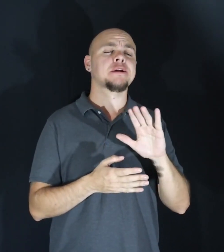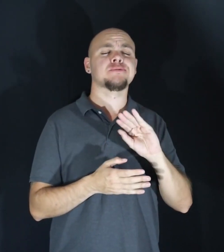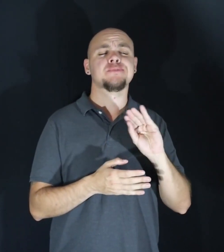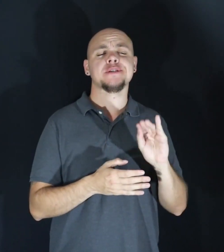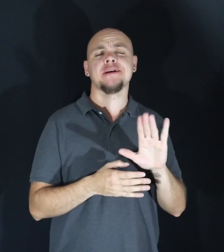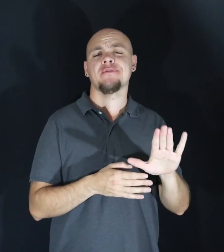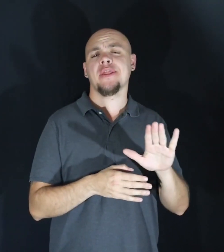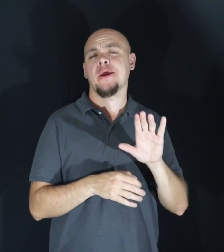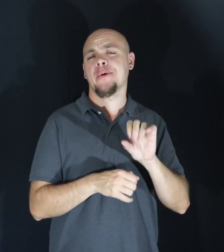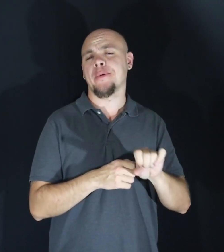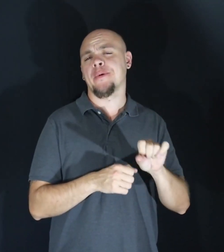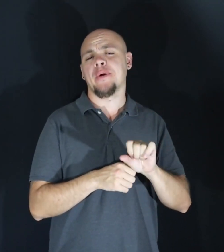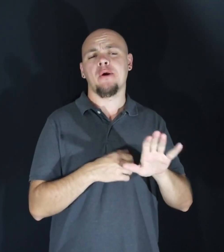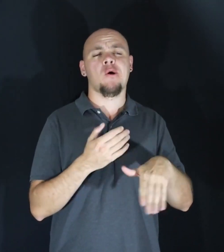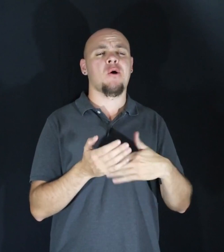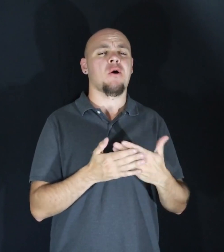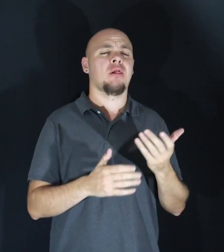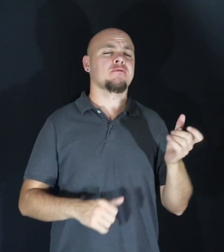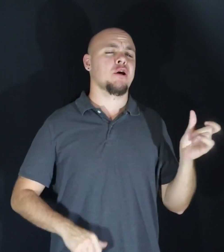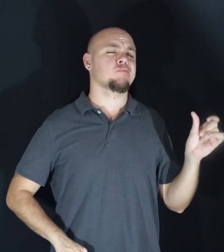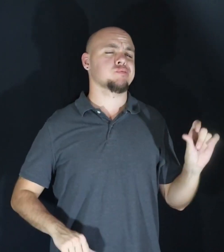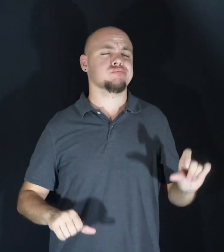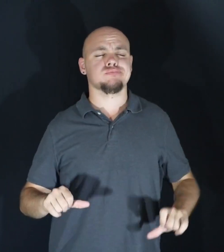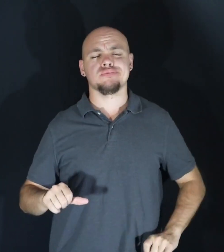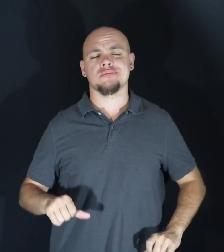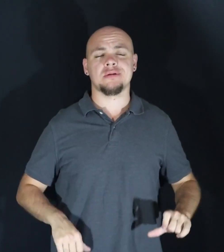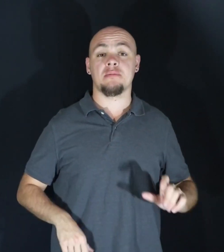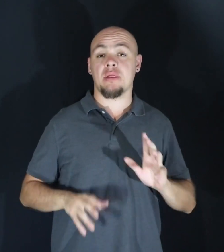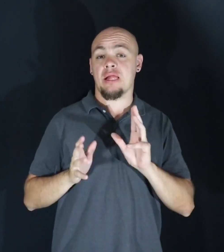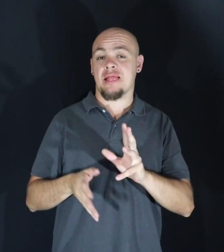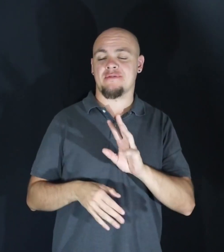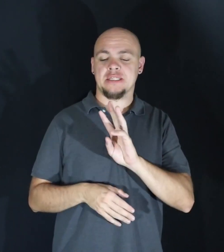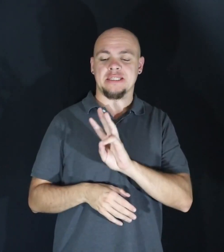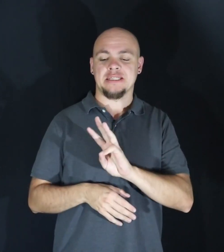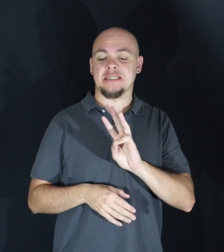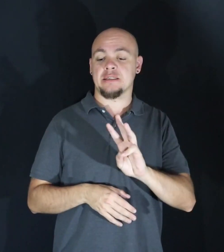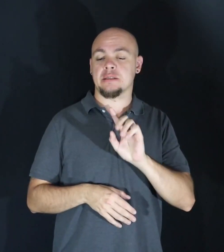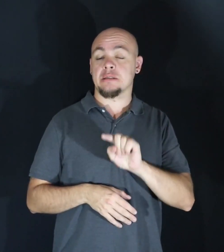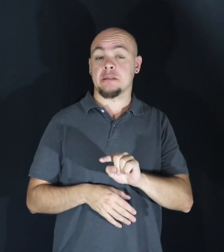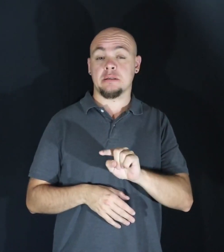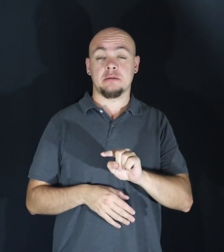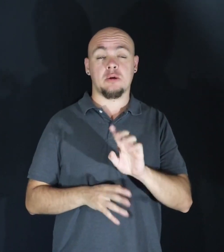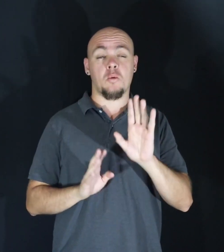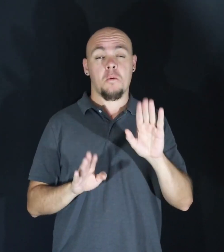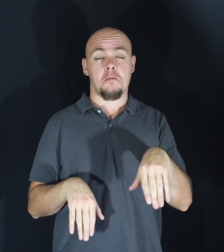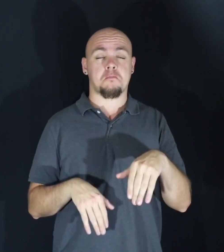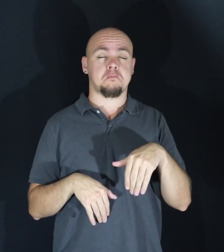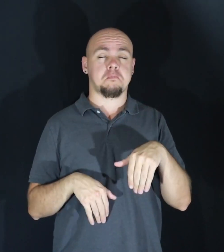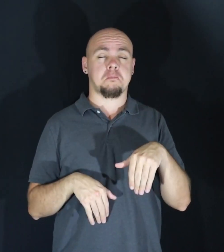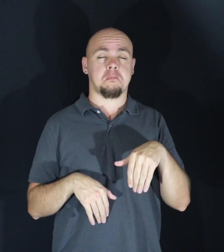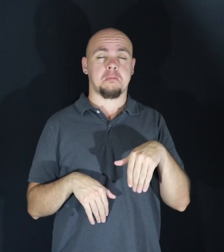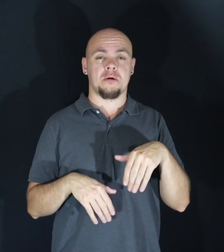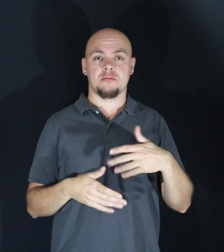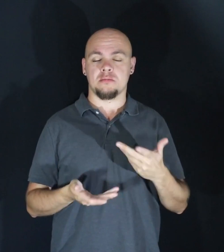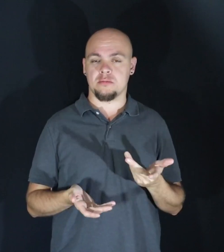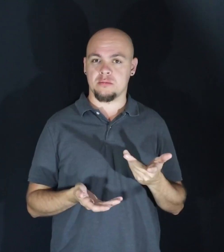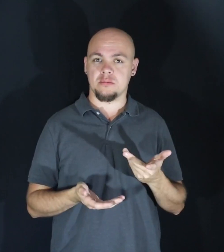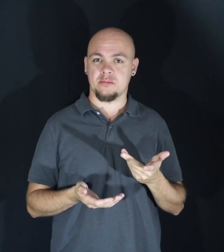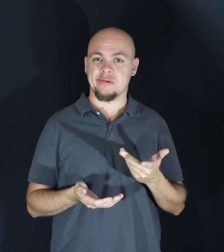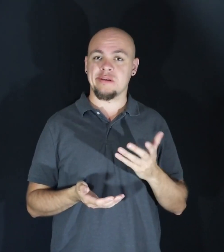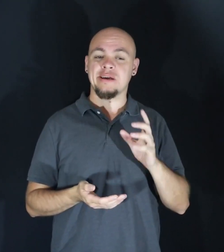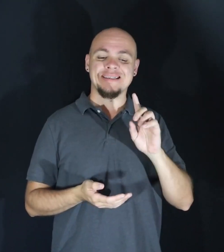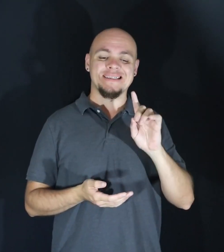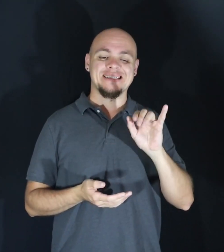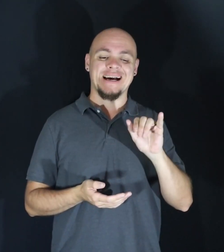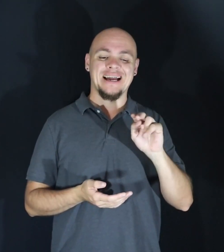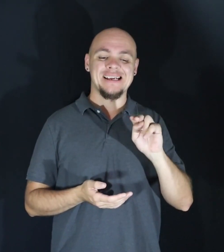work, leaving it all on the stage, while the remaining 66 folks are phoning it in. Our incredibly dynamic